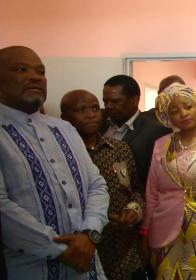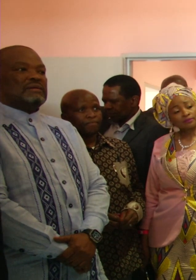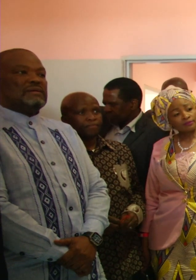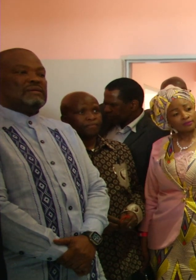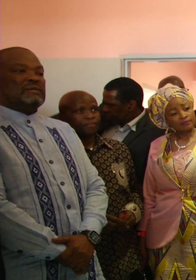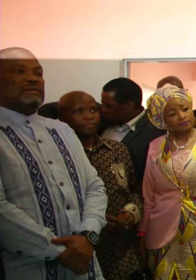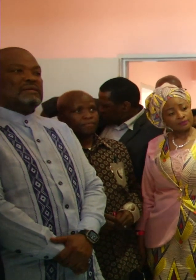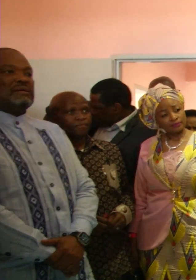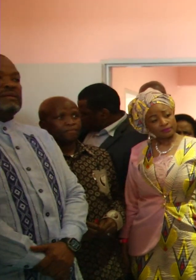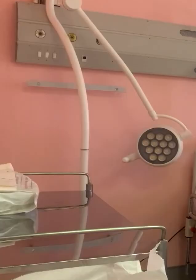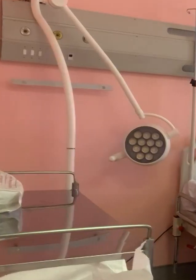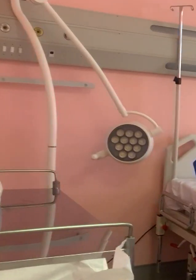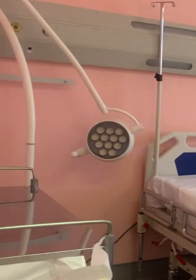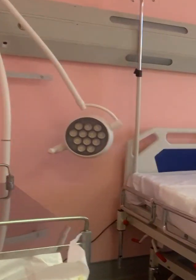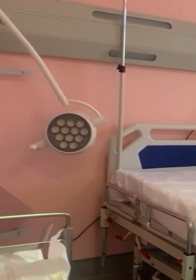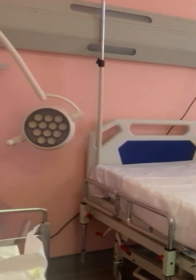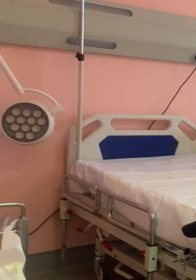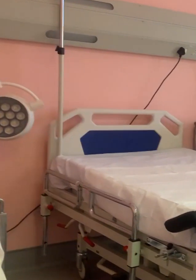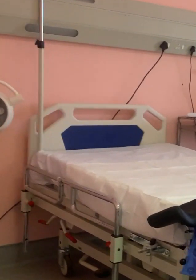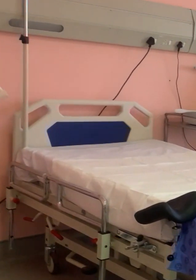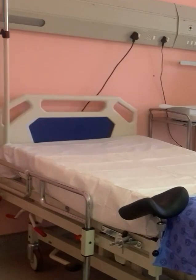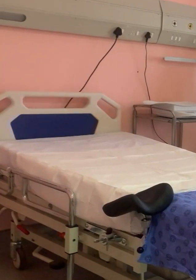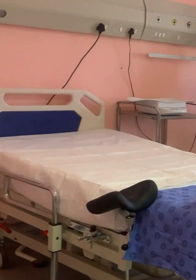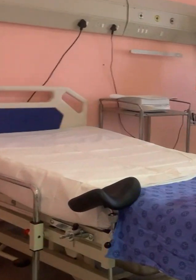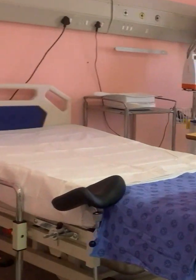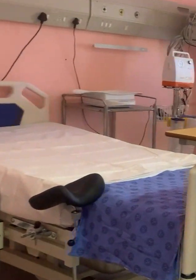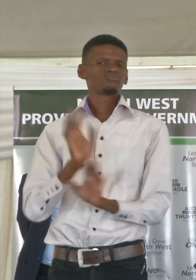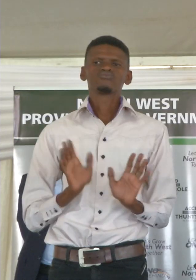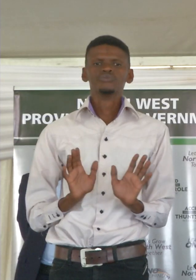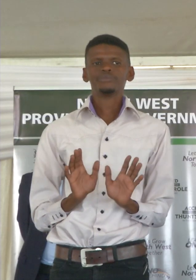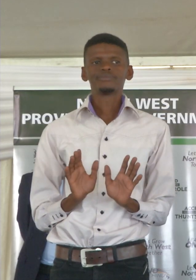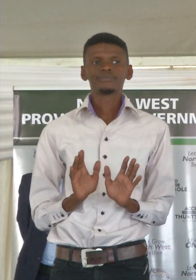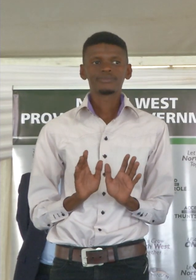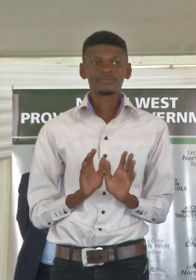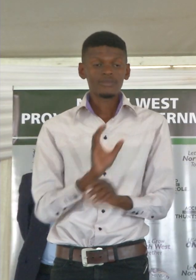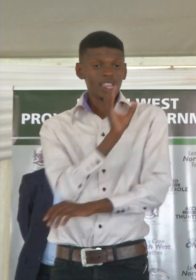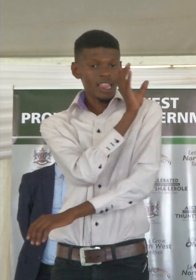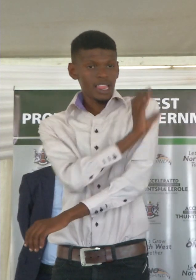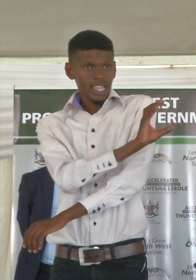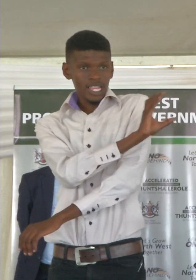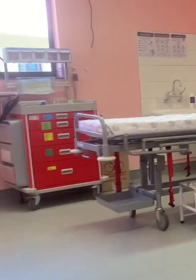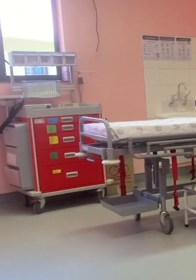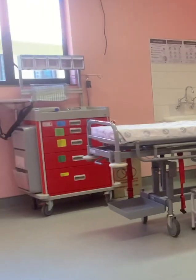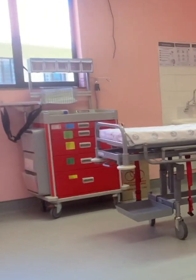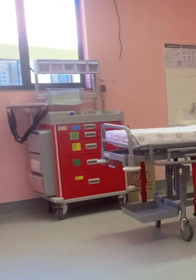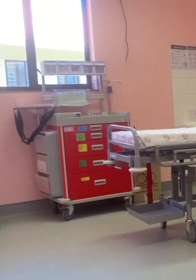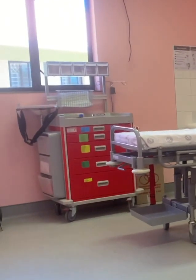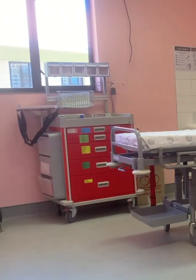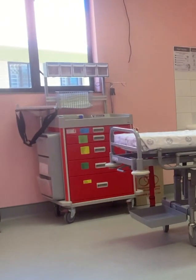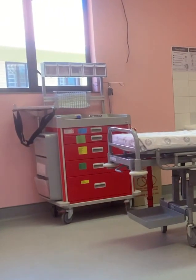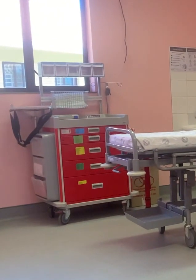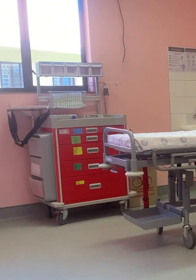clinics must be here,